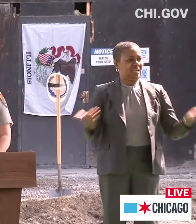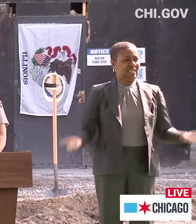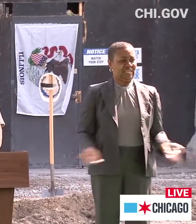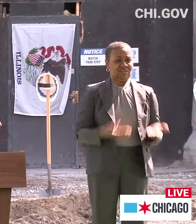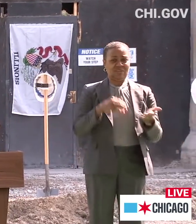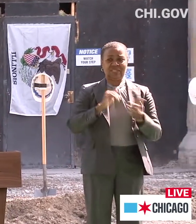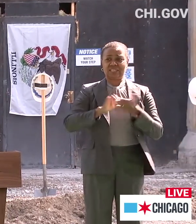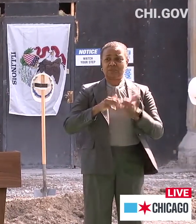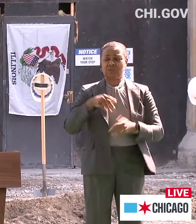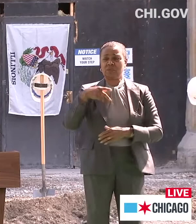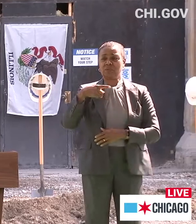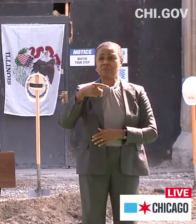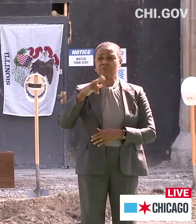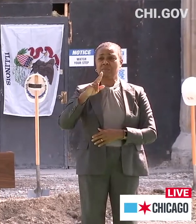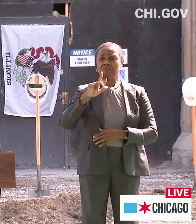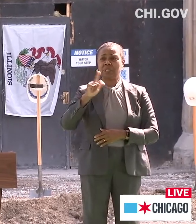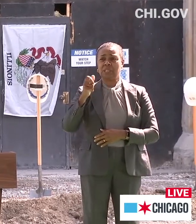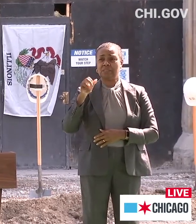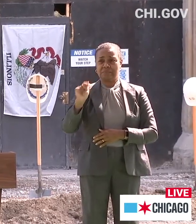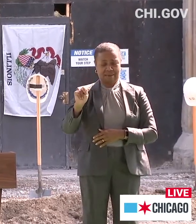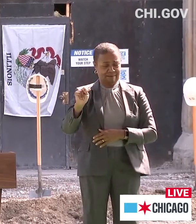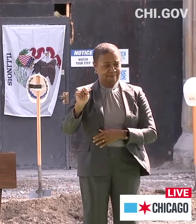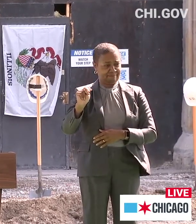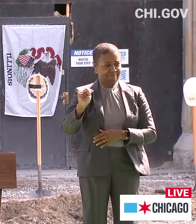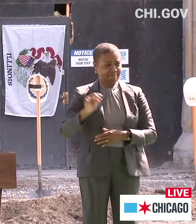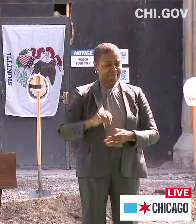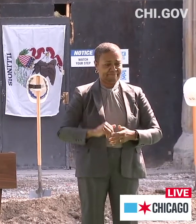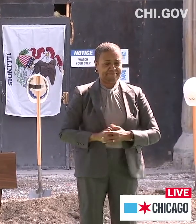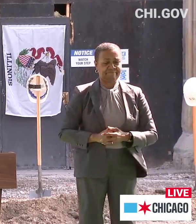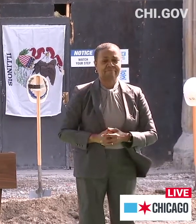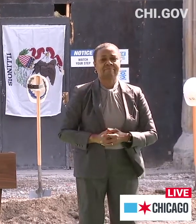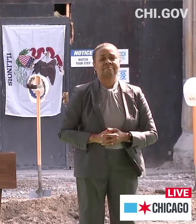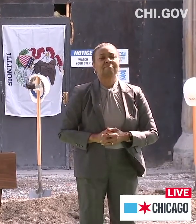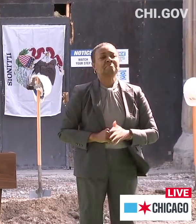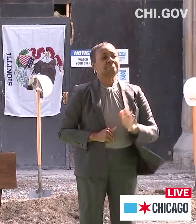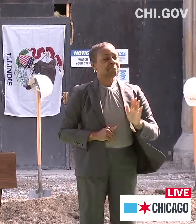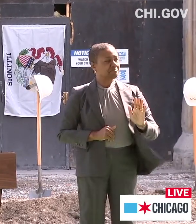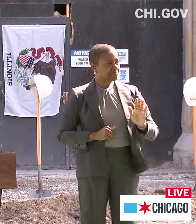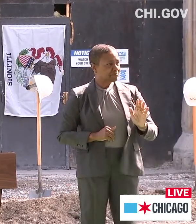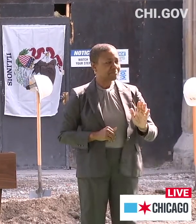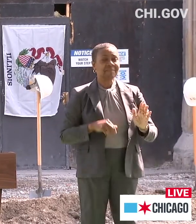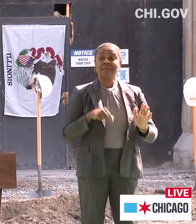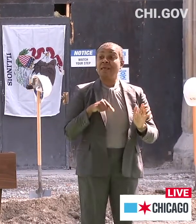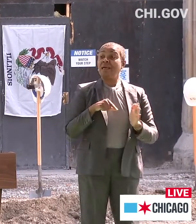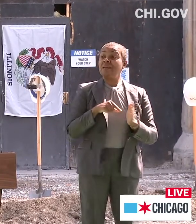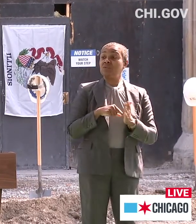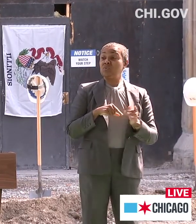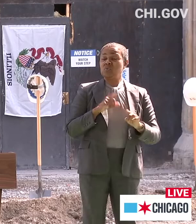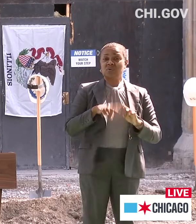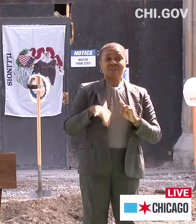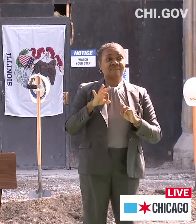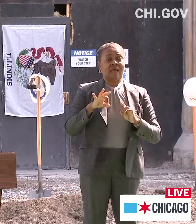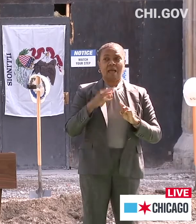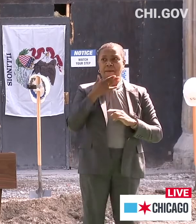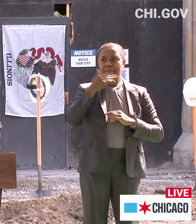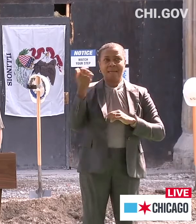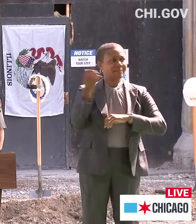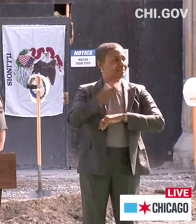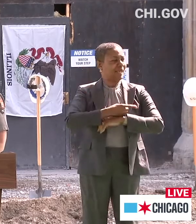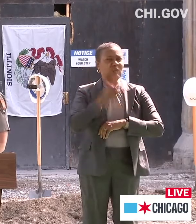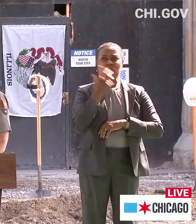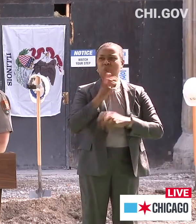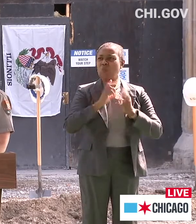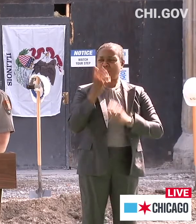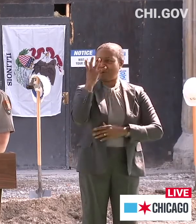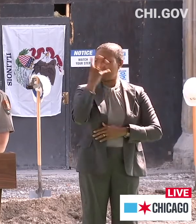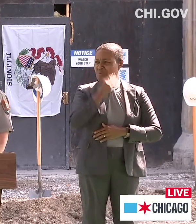Pullman. So the last, actually I wanted to say that this is you couldn't find a more fitting day to have